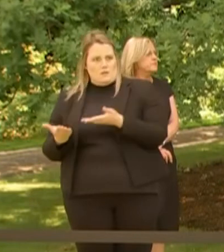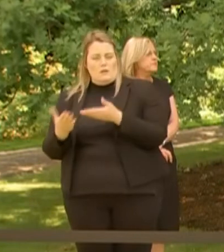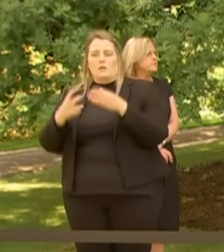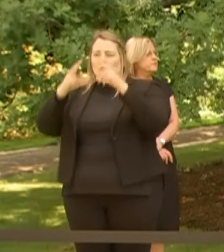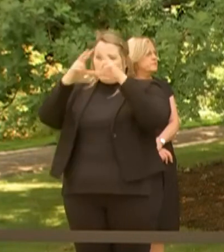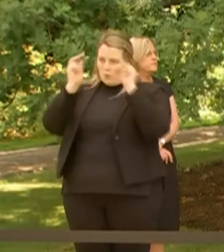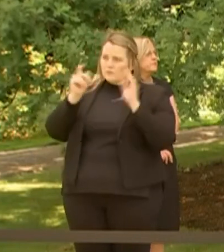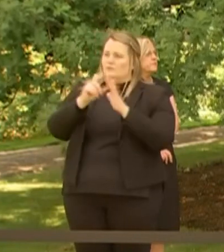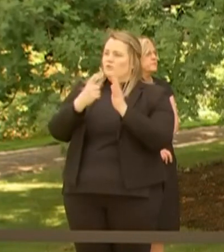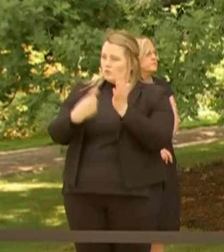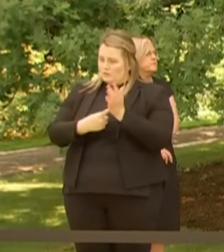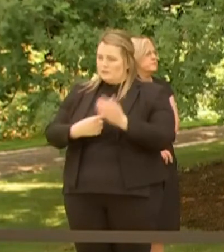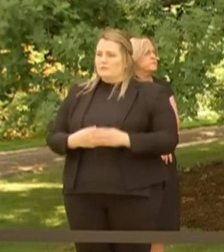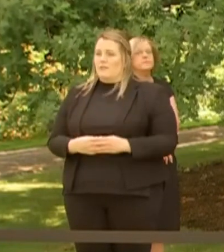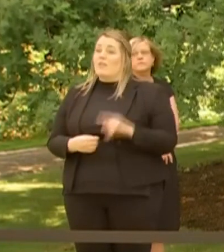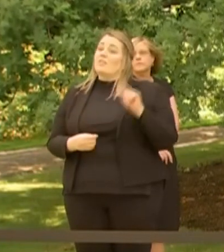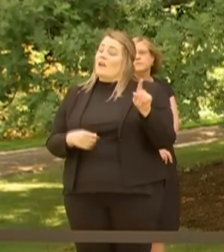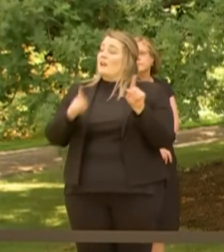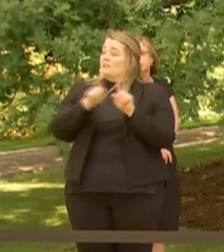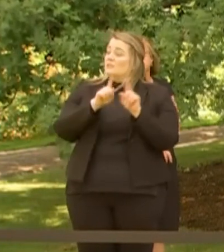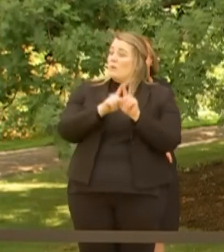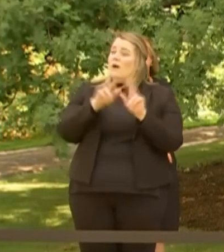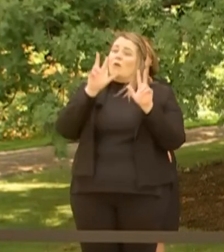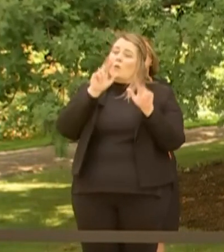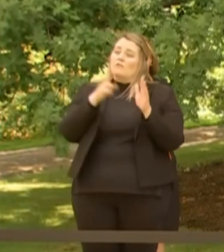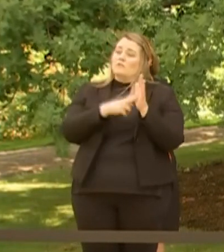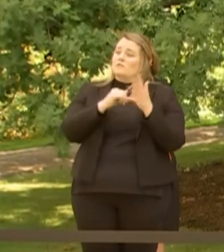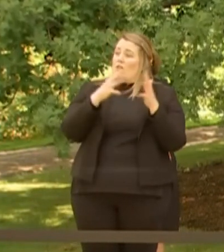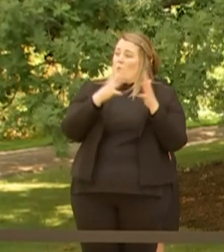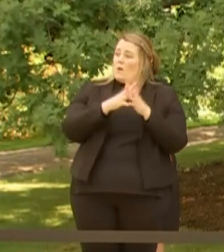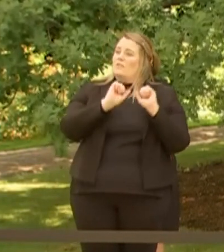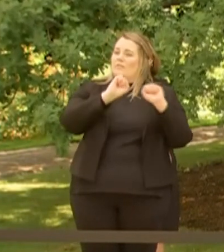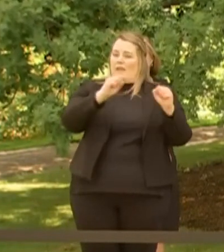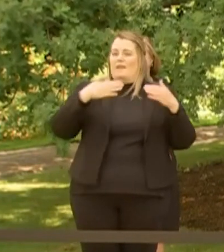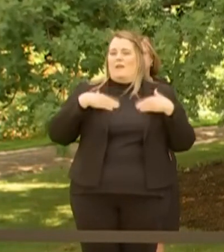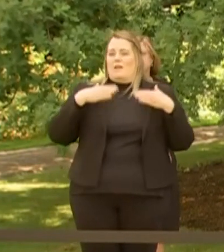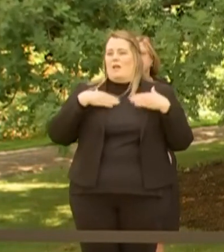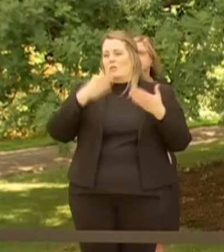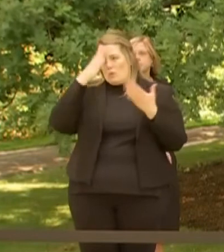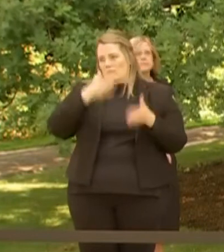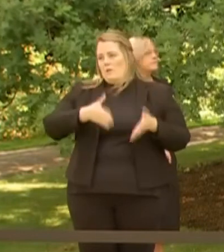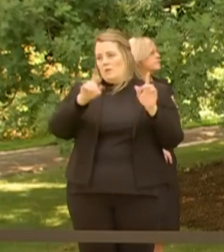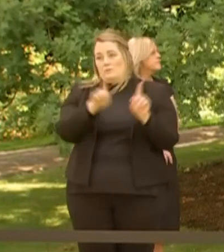also are looking after the New South Wales Health Service for quarantine.